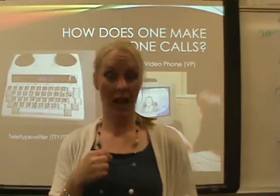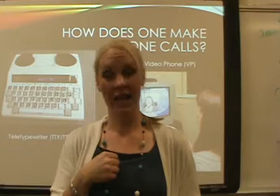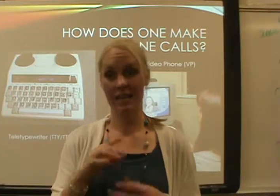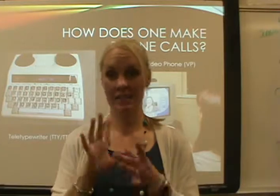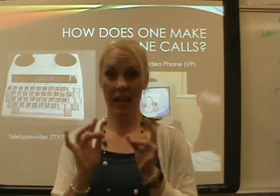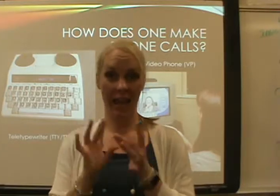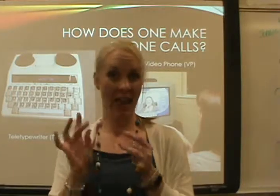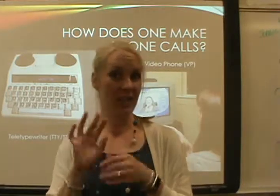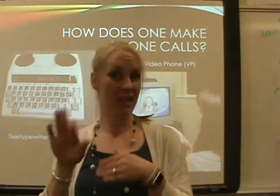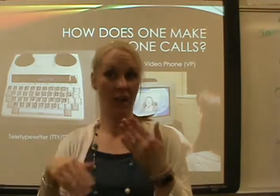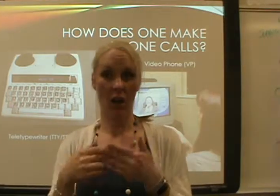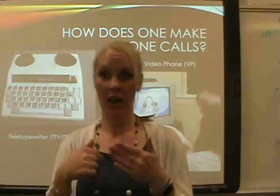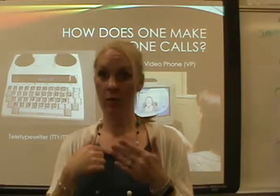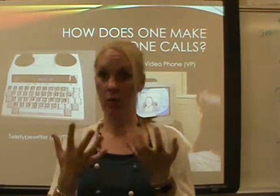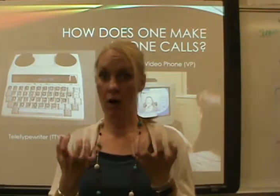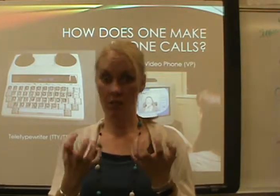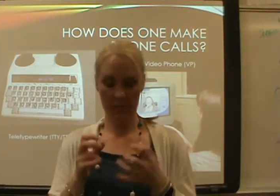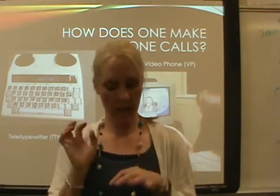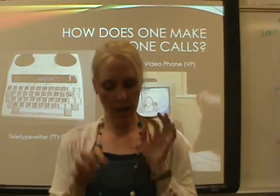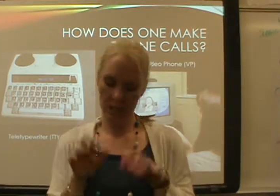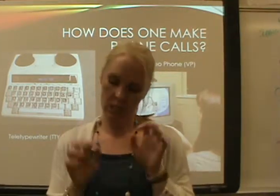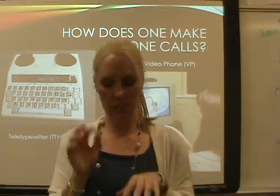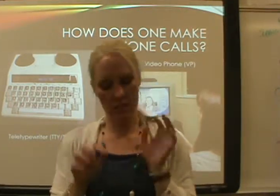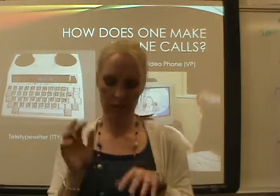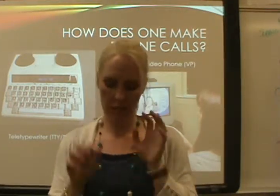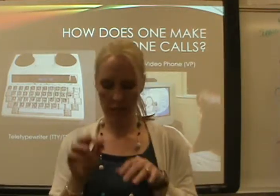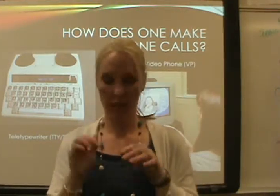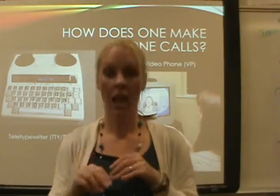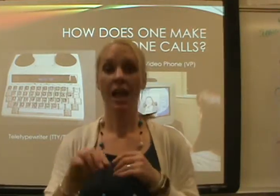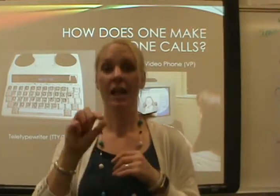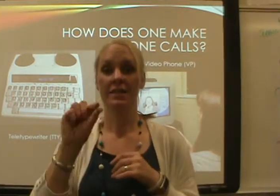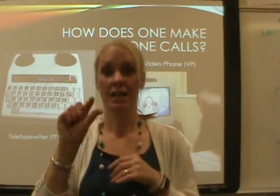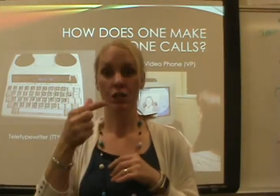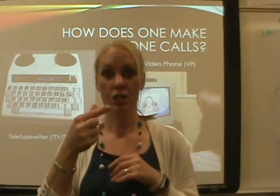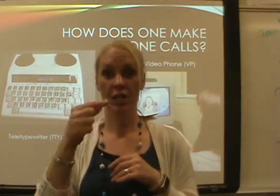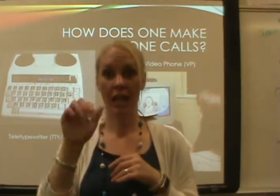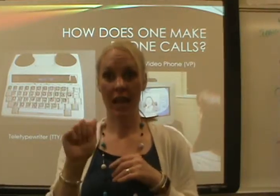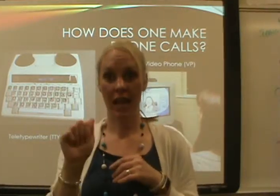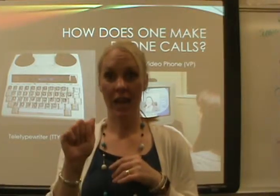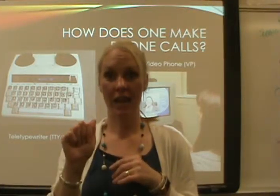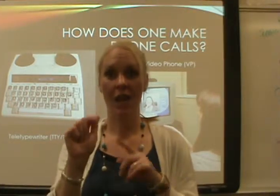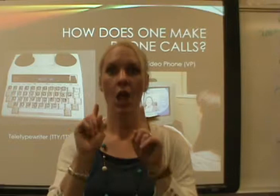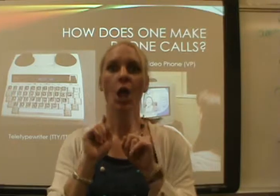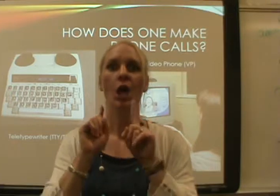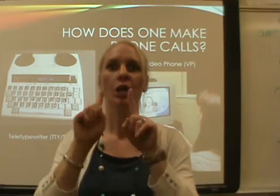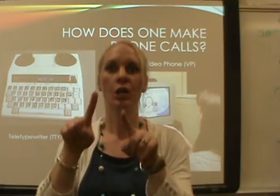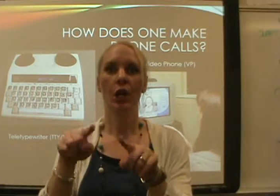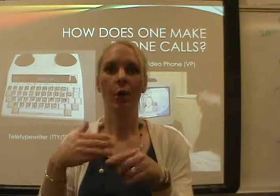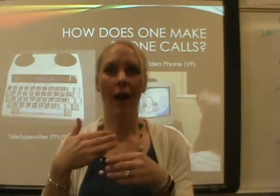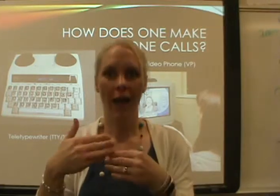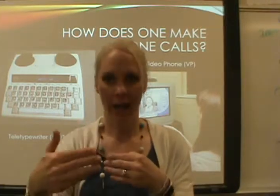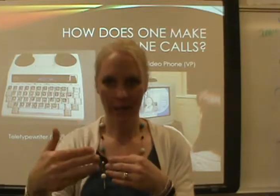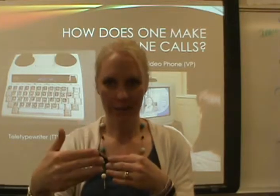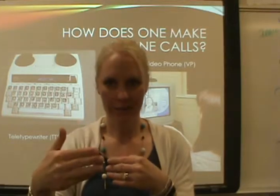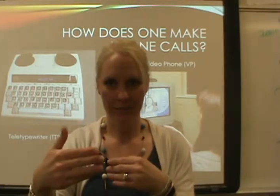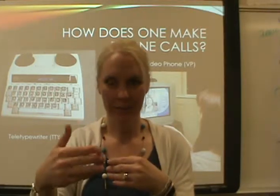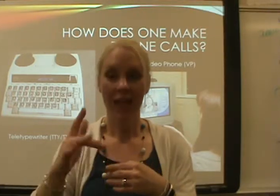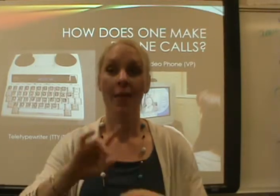I say everything, all I want to say, I say GA, go ahead. Then